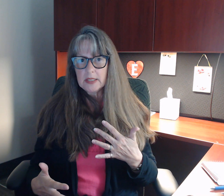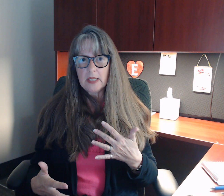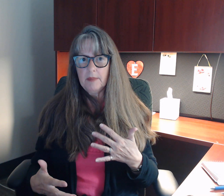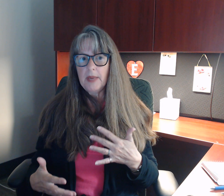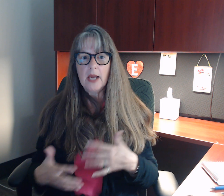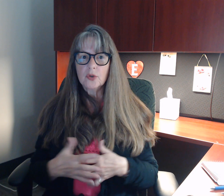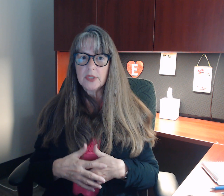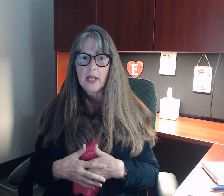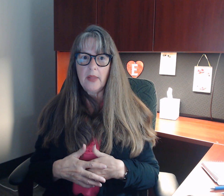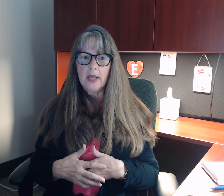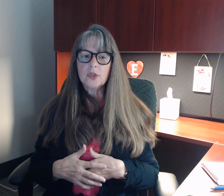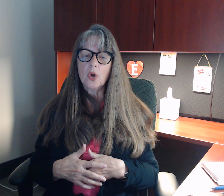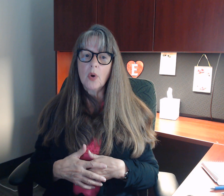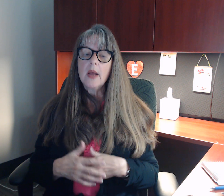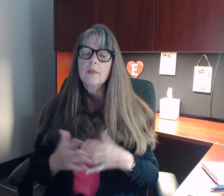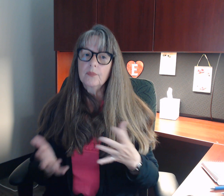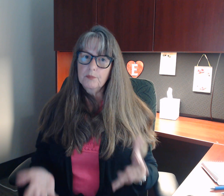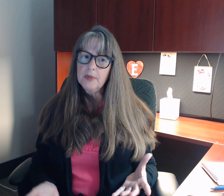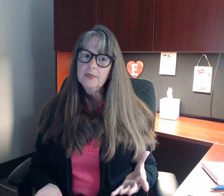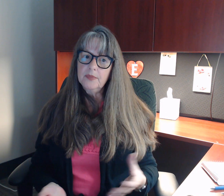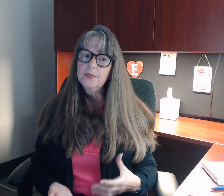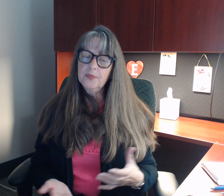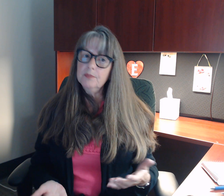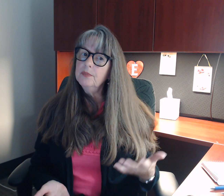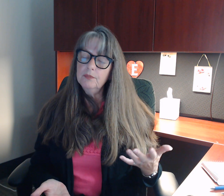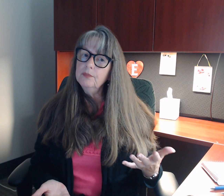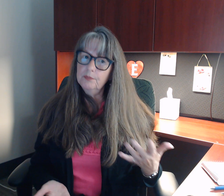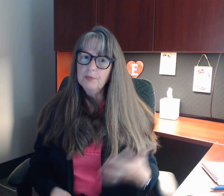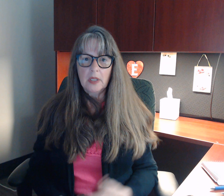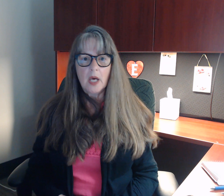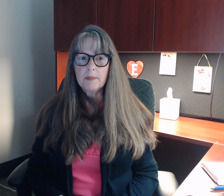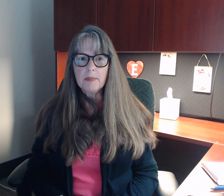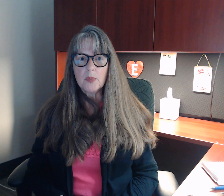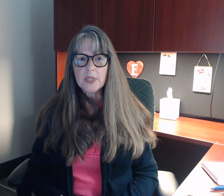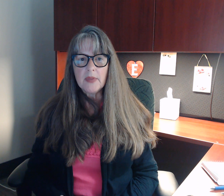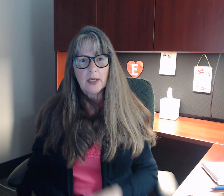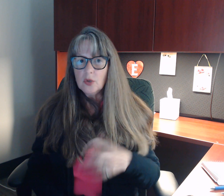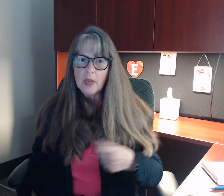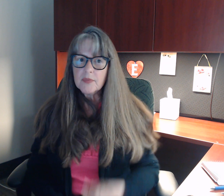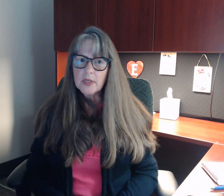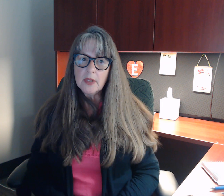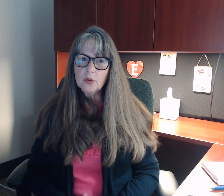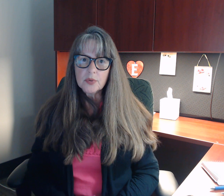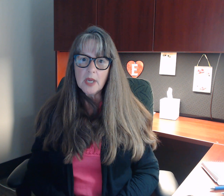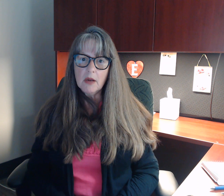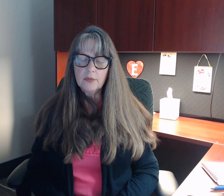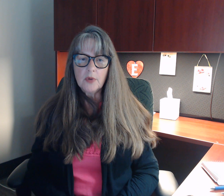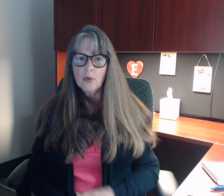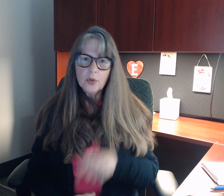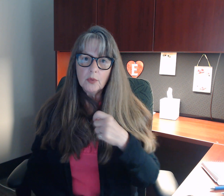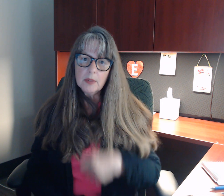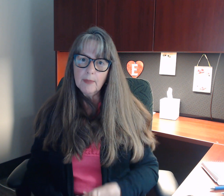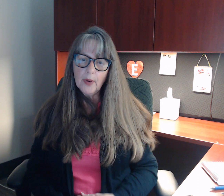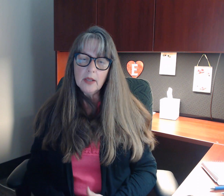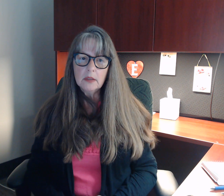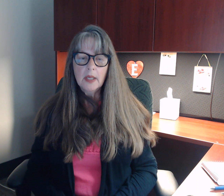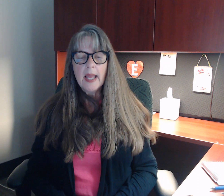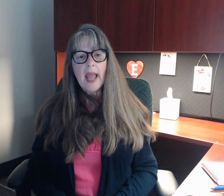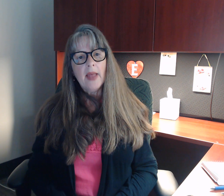up. I understand that. So, but a lot of people say that, and you may have said that yourself. Oh, do you read Braille? And a